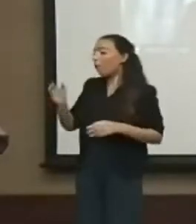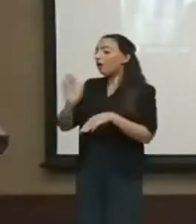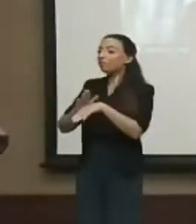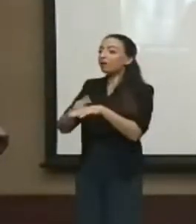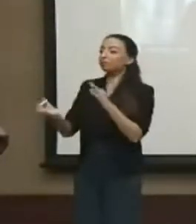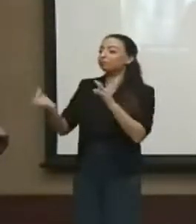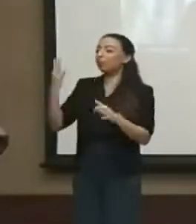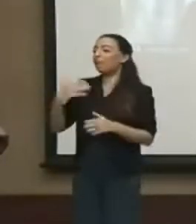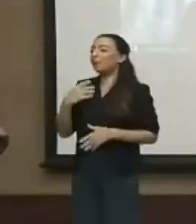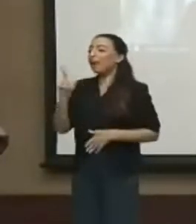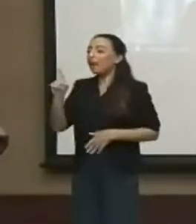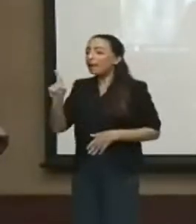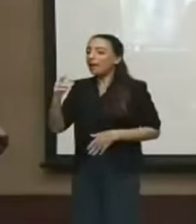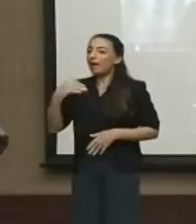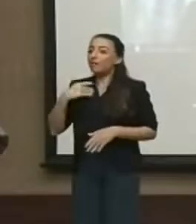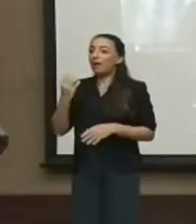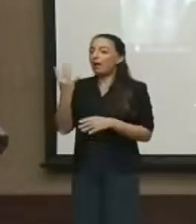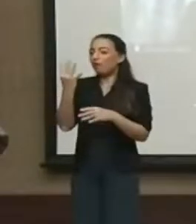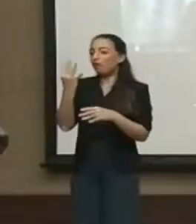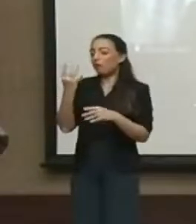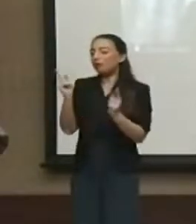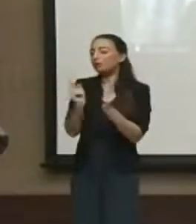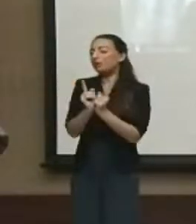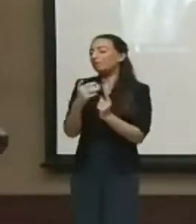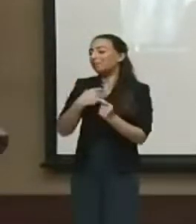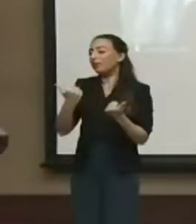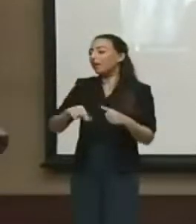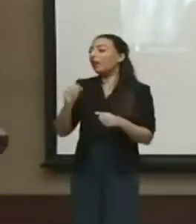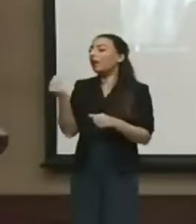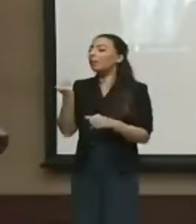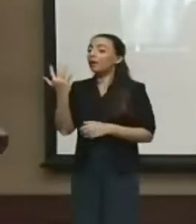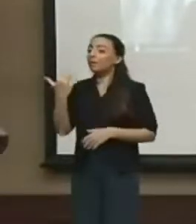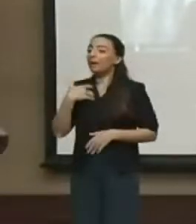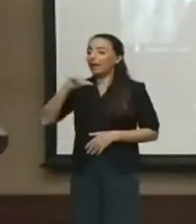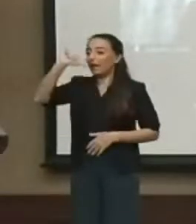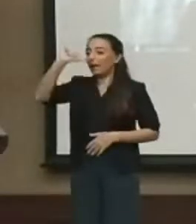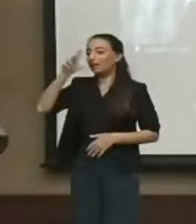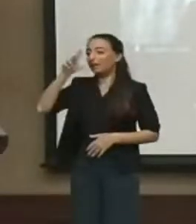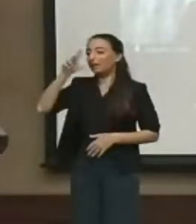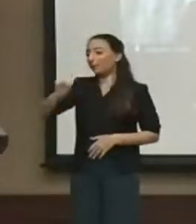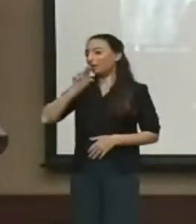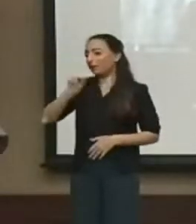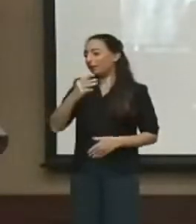bit over 4 minutes. Sabse pahle mai